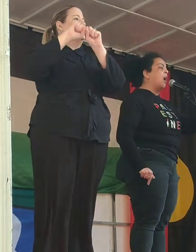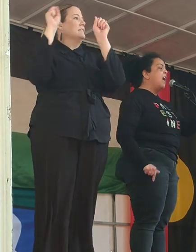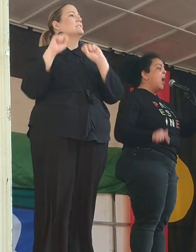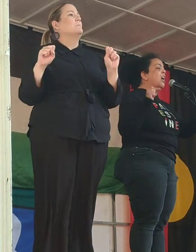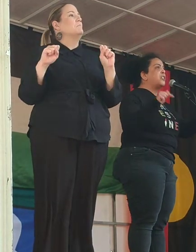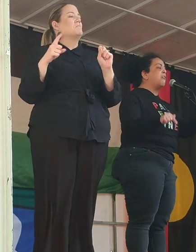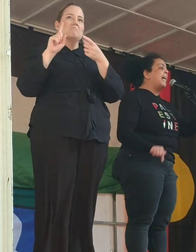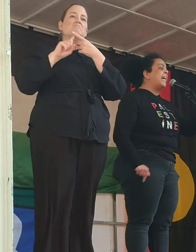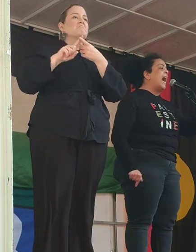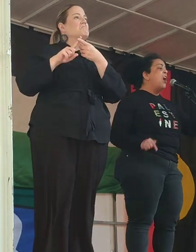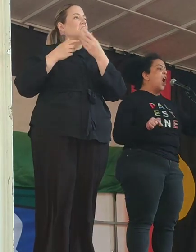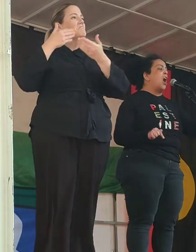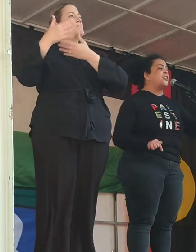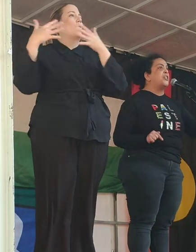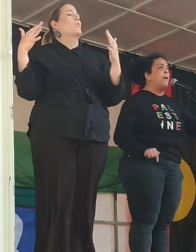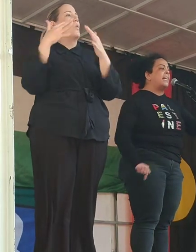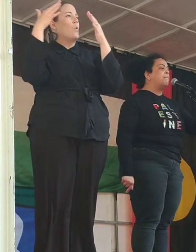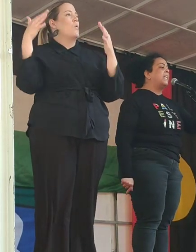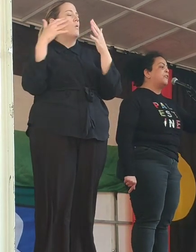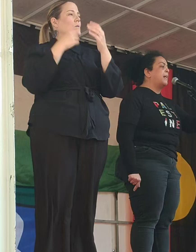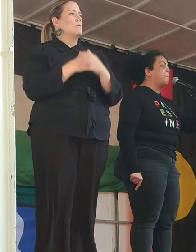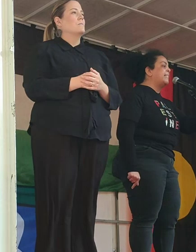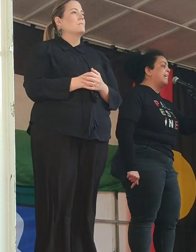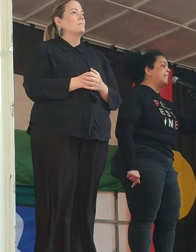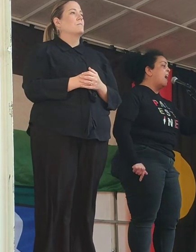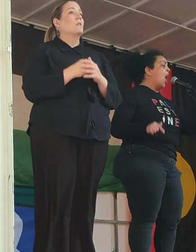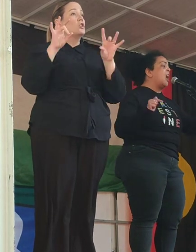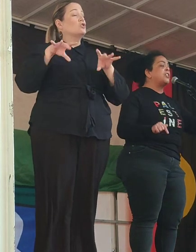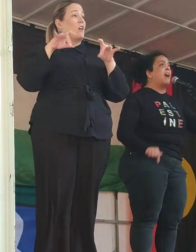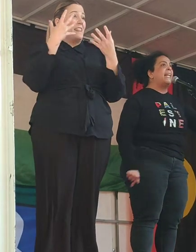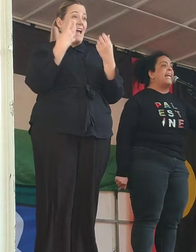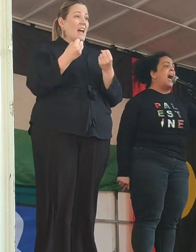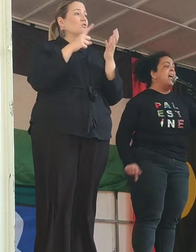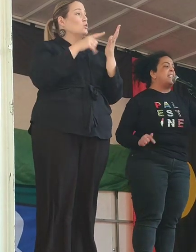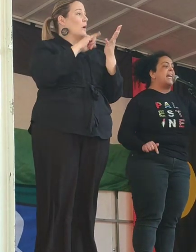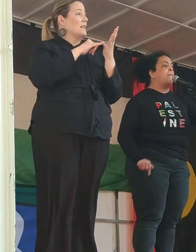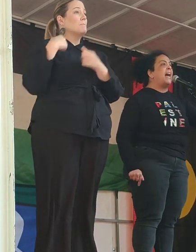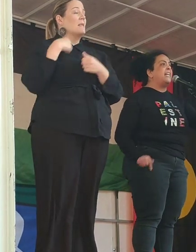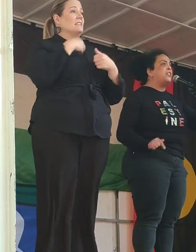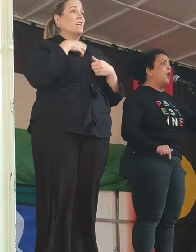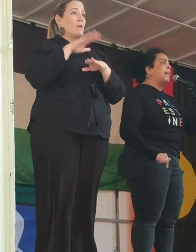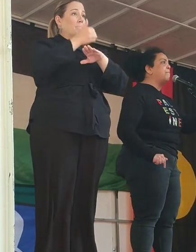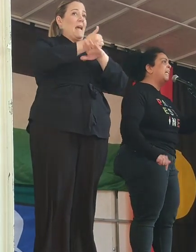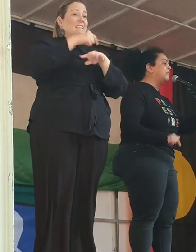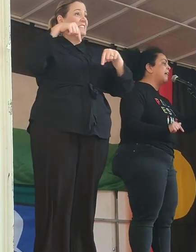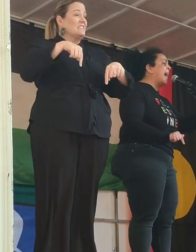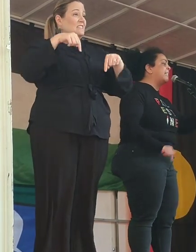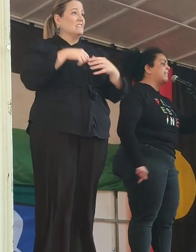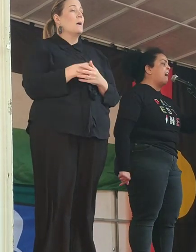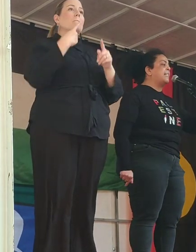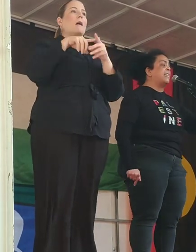war. Australia hosts US military bases. Australia takes part in joint